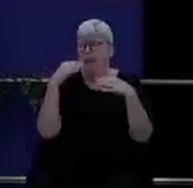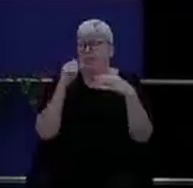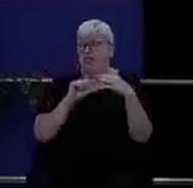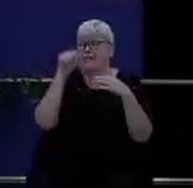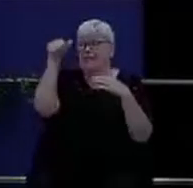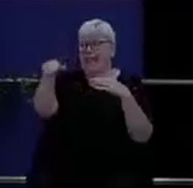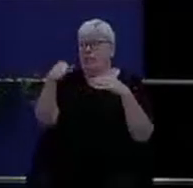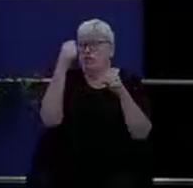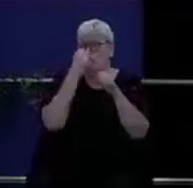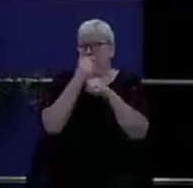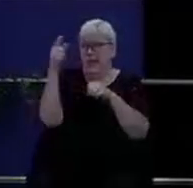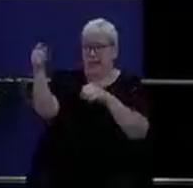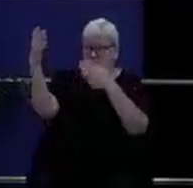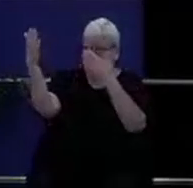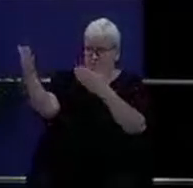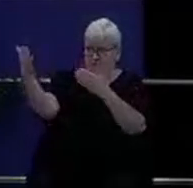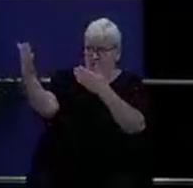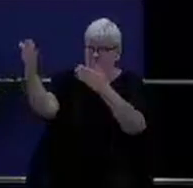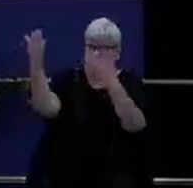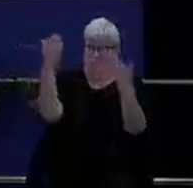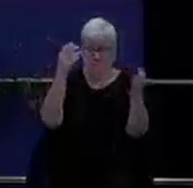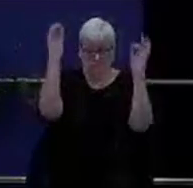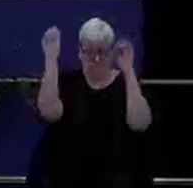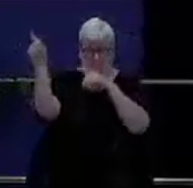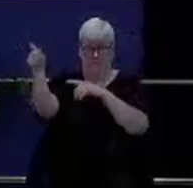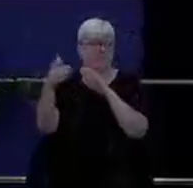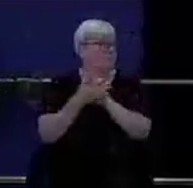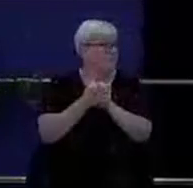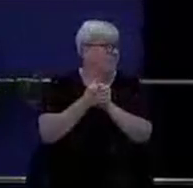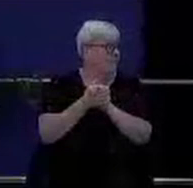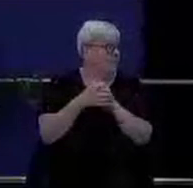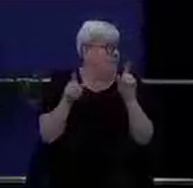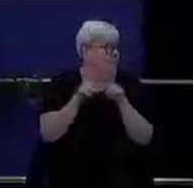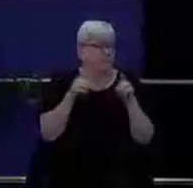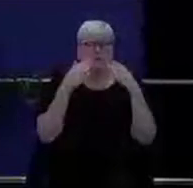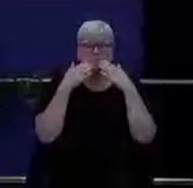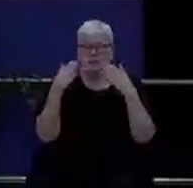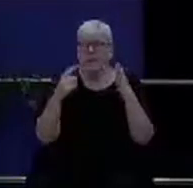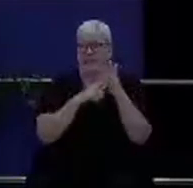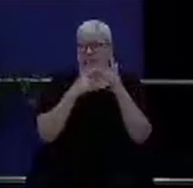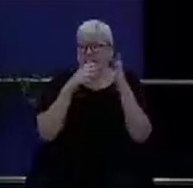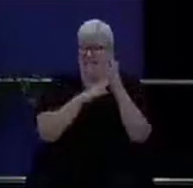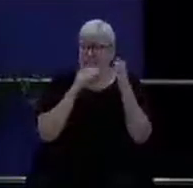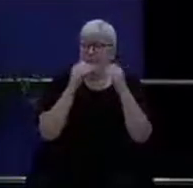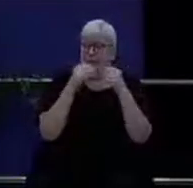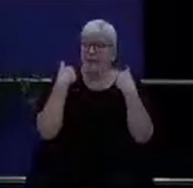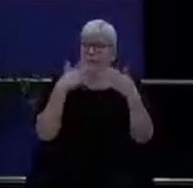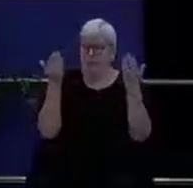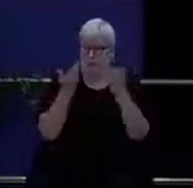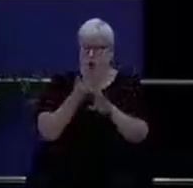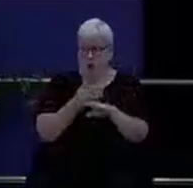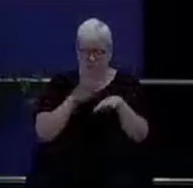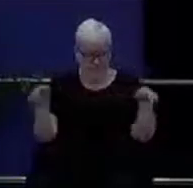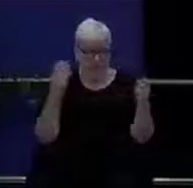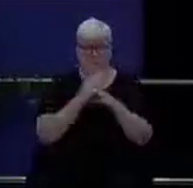to Greg at the bookstall. But Helen, I'm going to turn to you. Thank you. I think we should also thank Tim Baker, who's been on this stage quite a lot, working very hard this